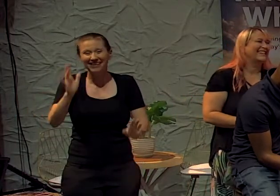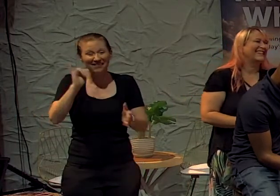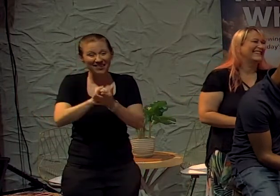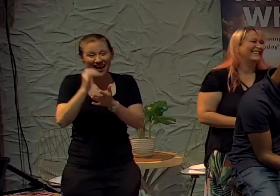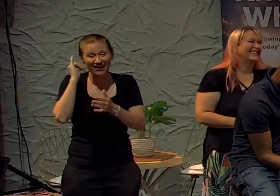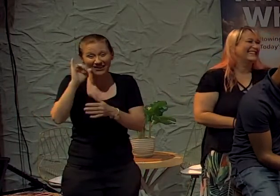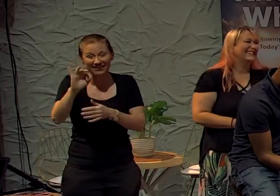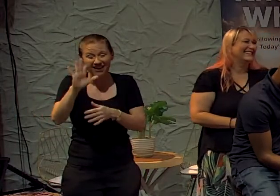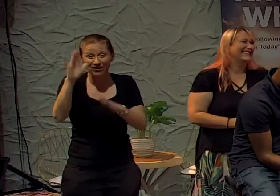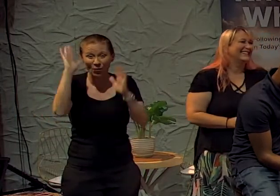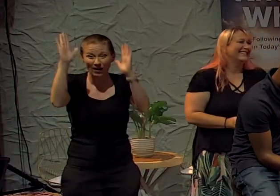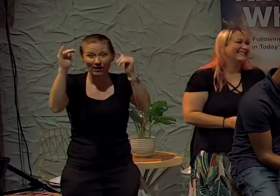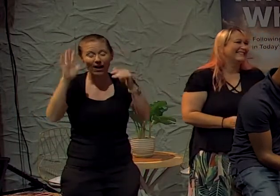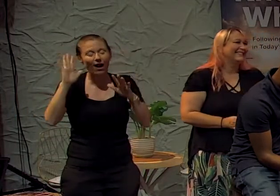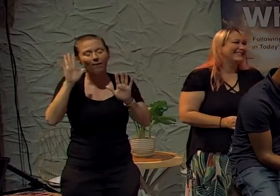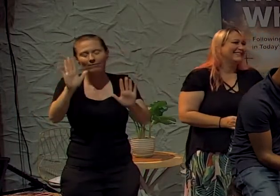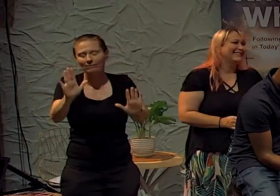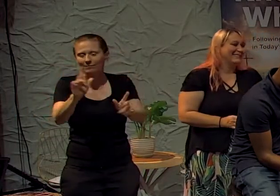that,